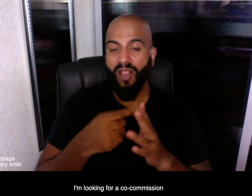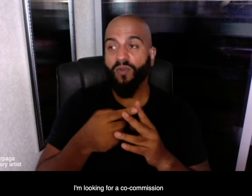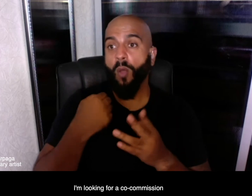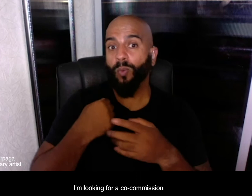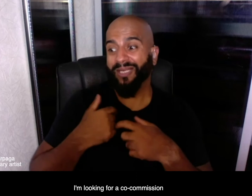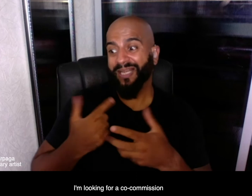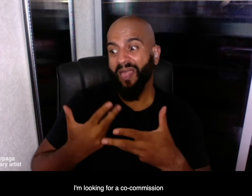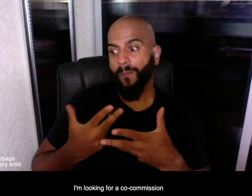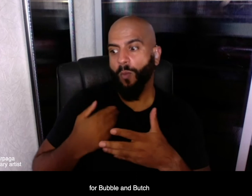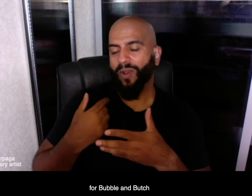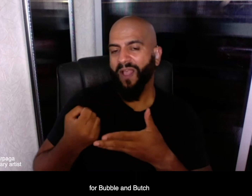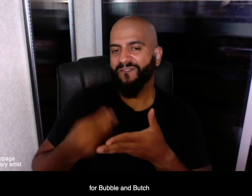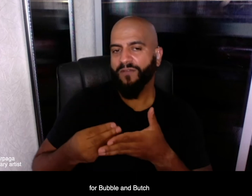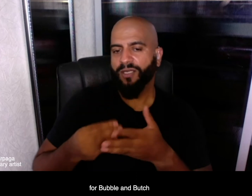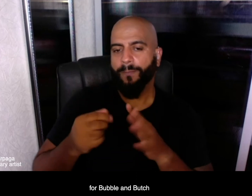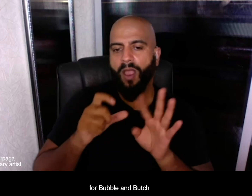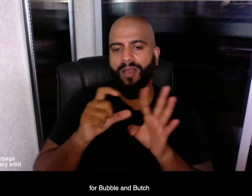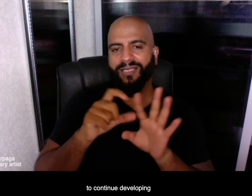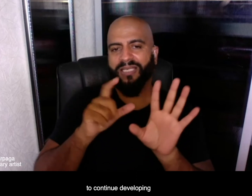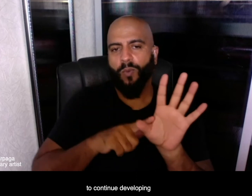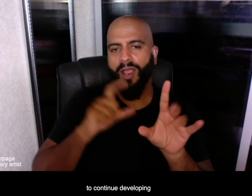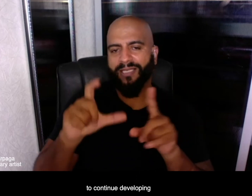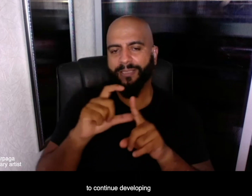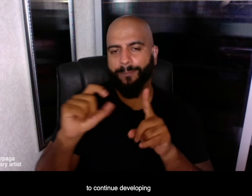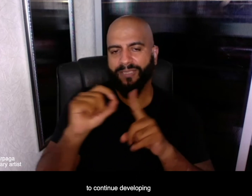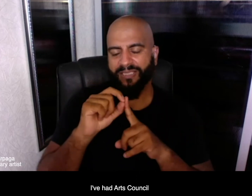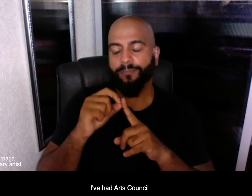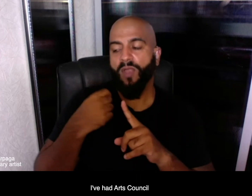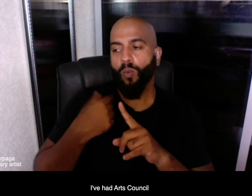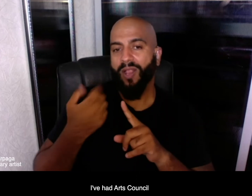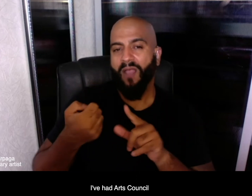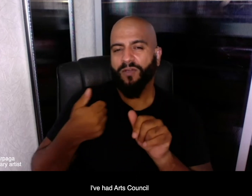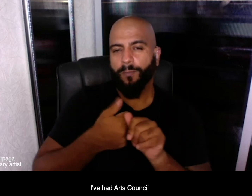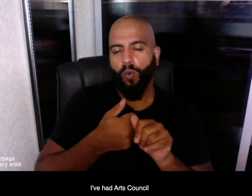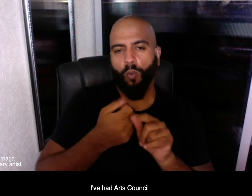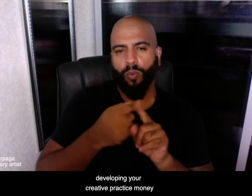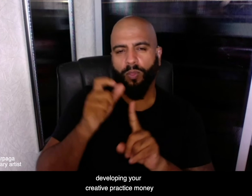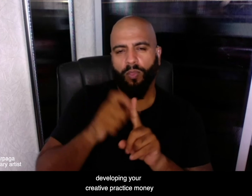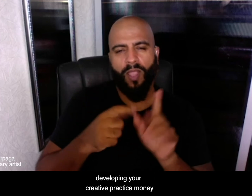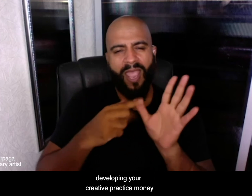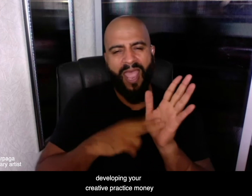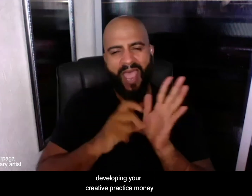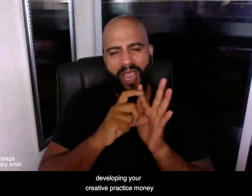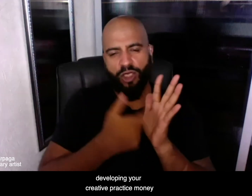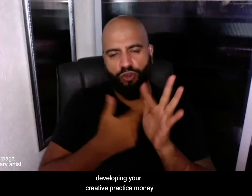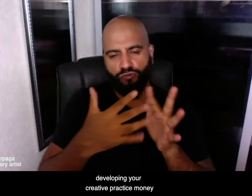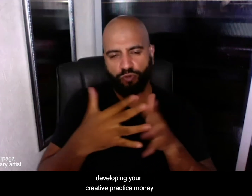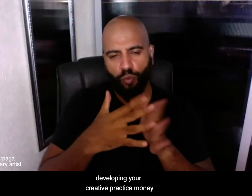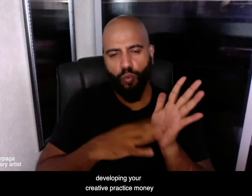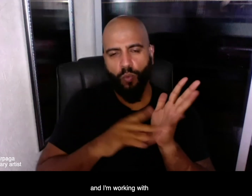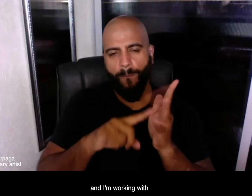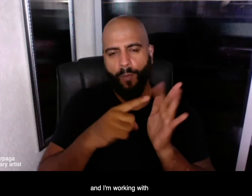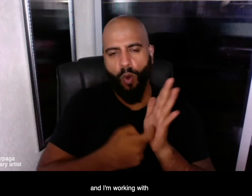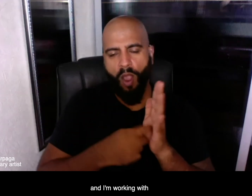looking for a co-commission for Bubble and Butch to continue developing. I've had Arts Council developing your creative practice